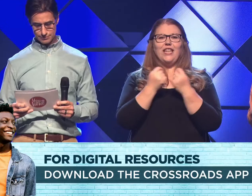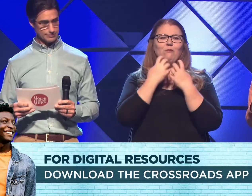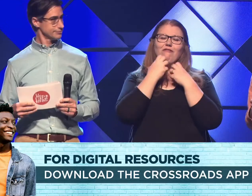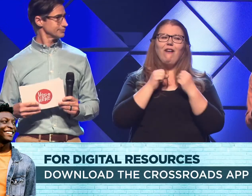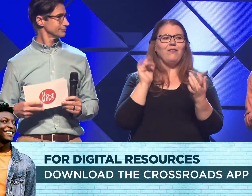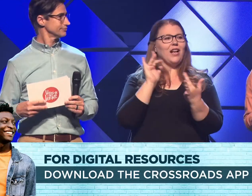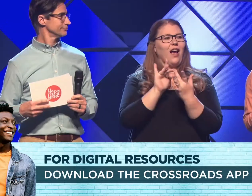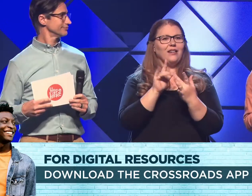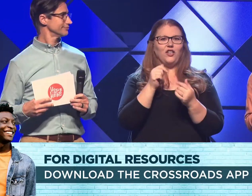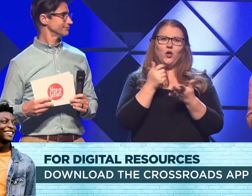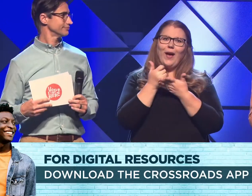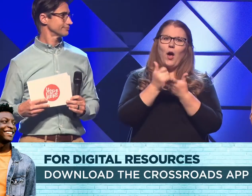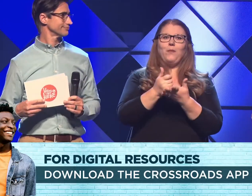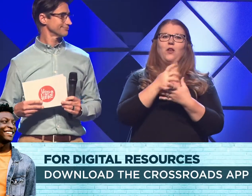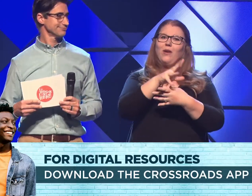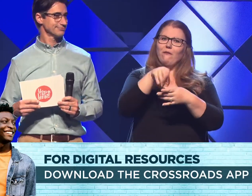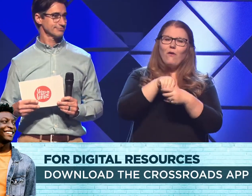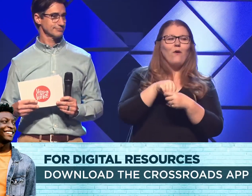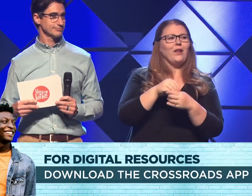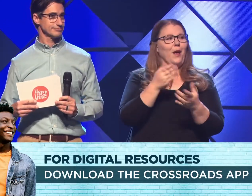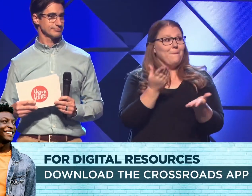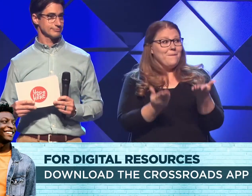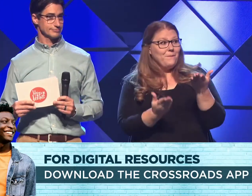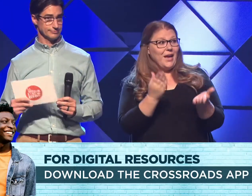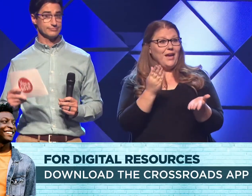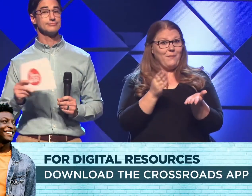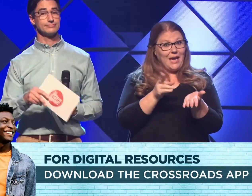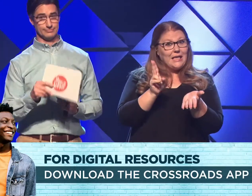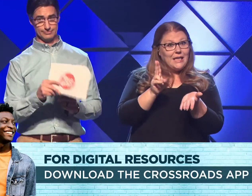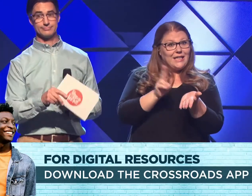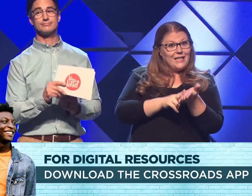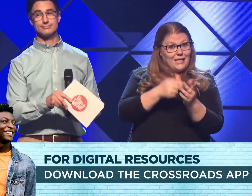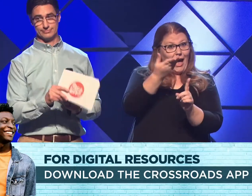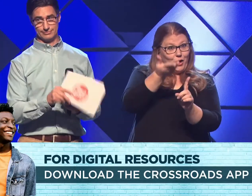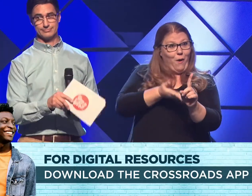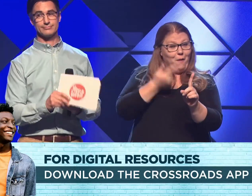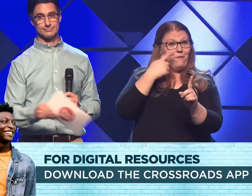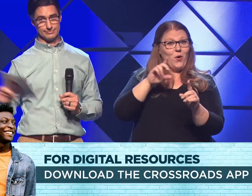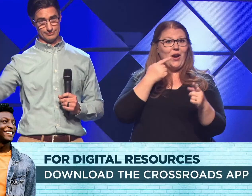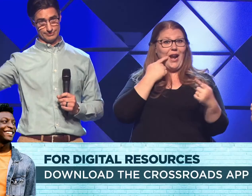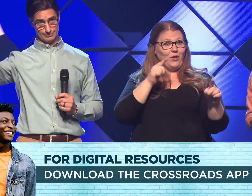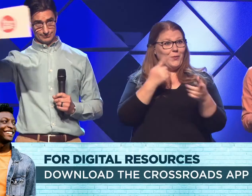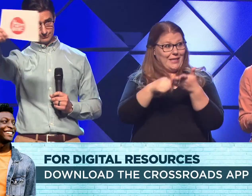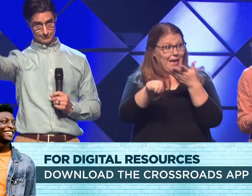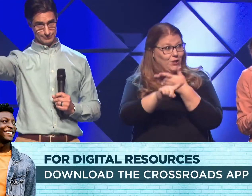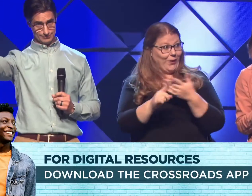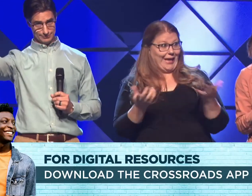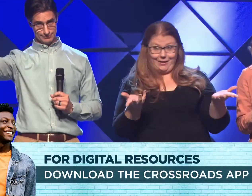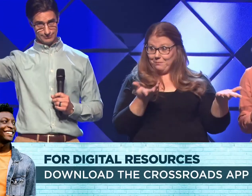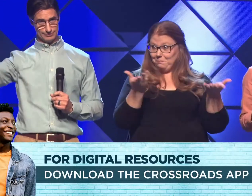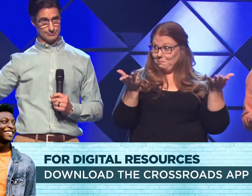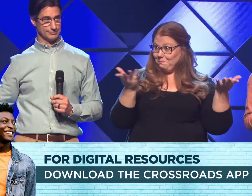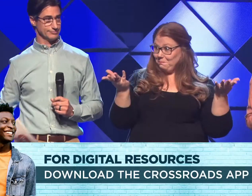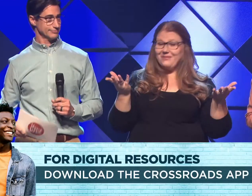you, get you connected, and maybe sign you up to do announcements next week. Be sure to hold on to